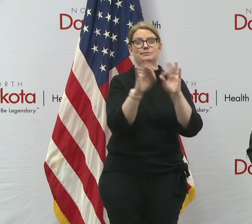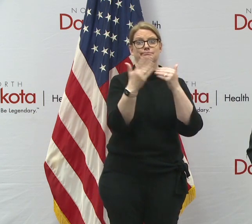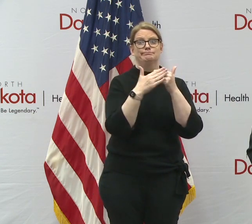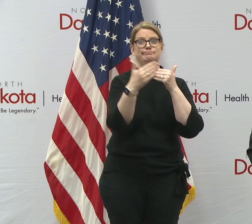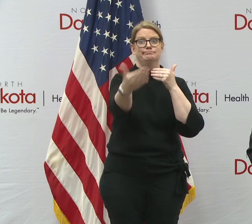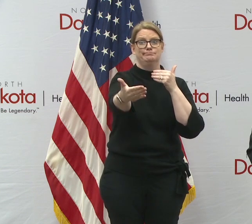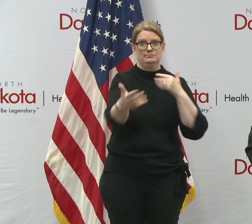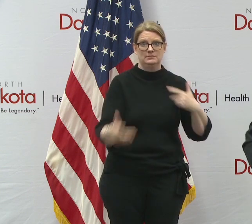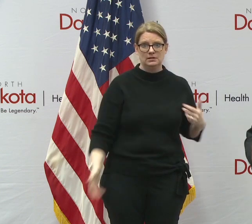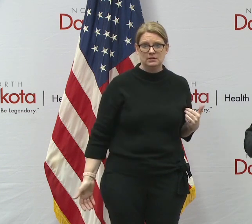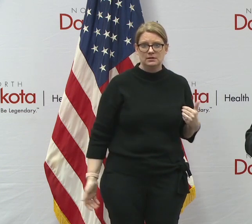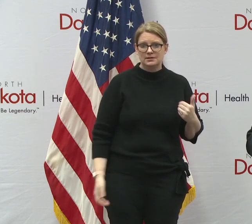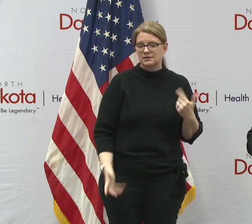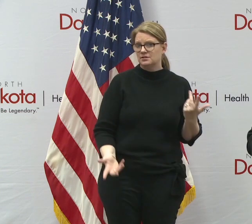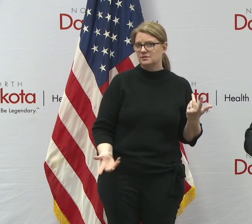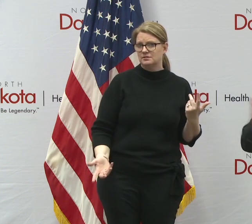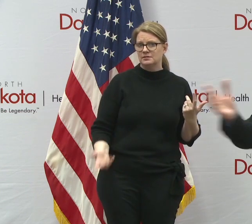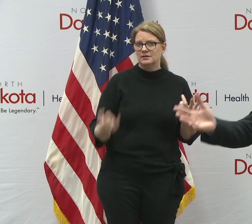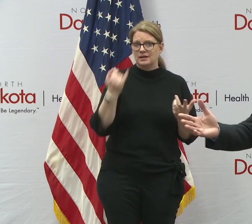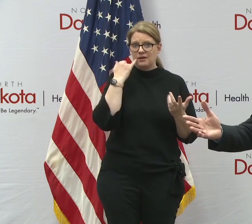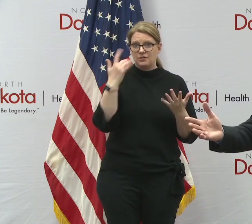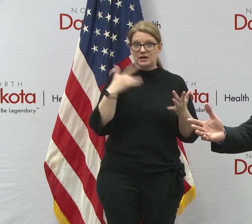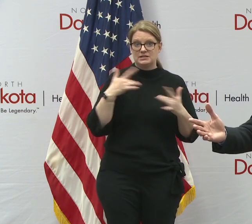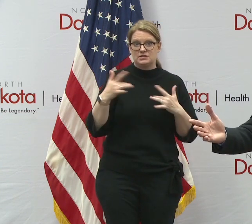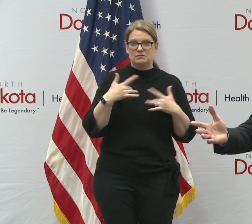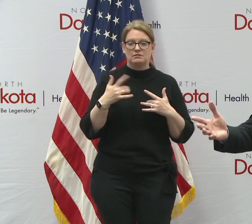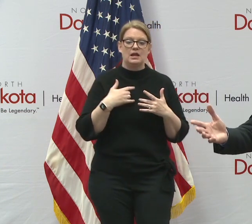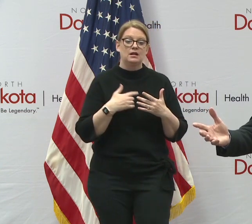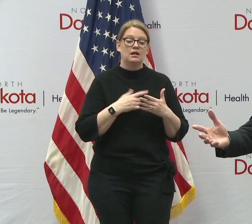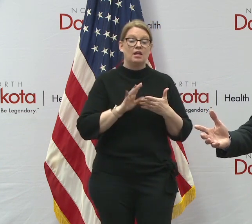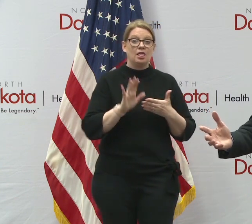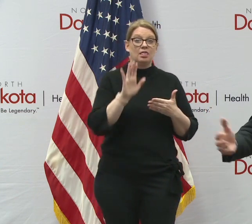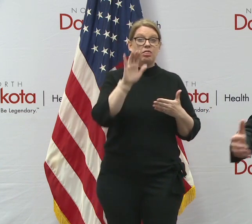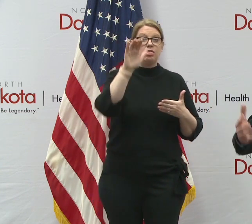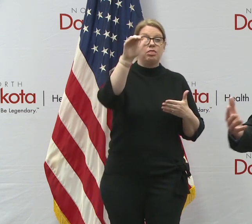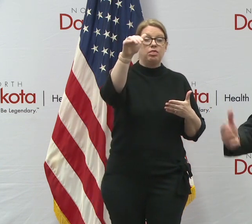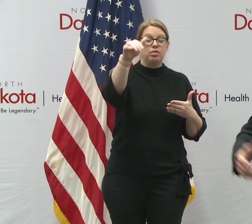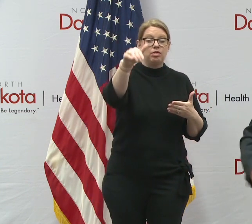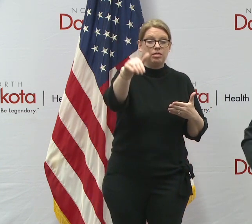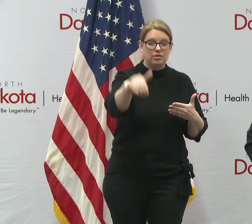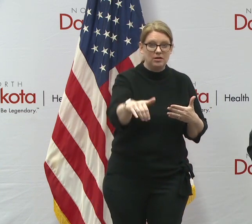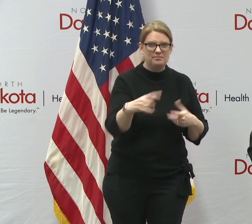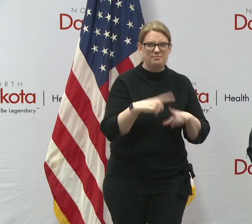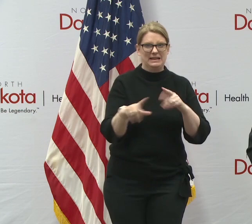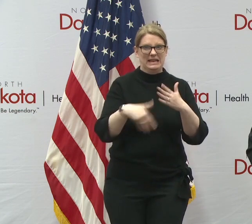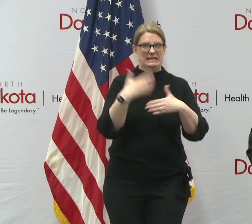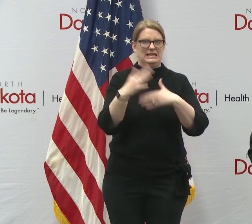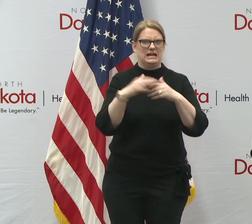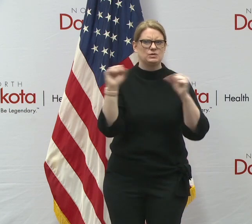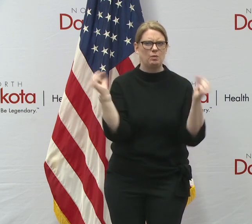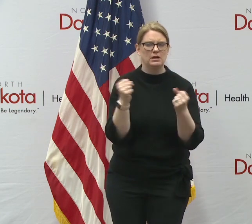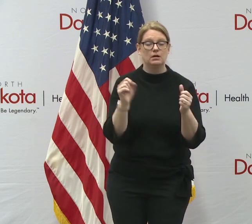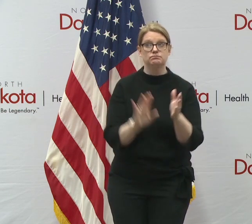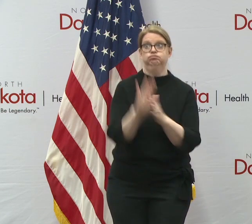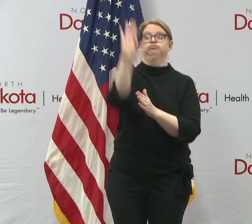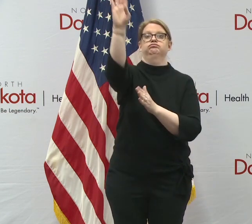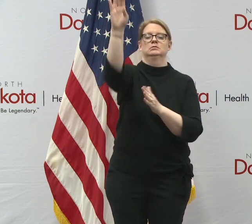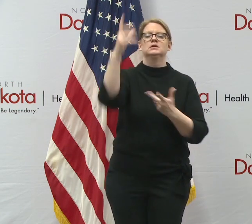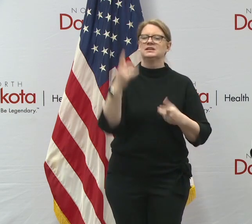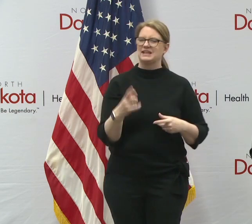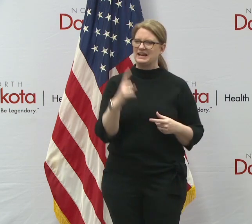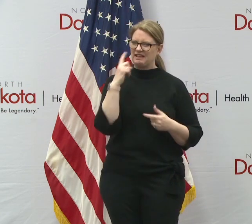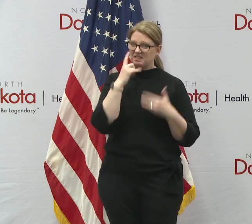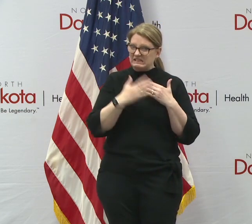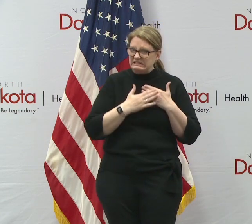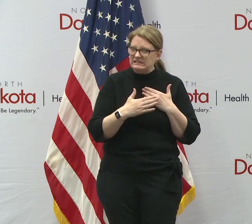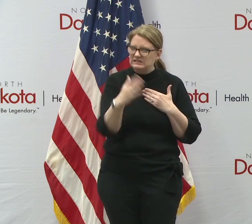we are concerned about a rebound of this coming next winter. Again, we may be practicing better hygiene for some period of time, so